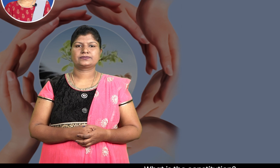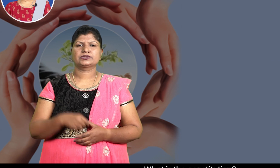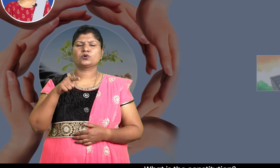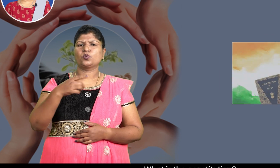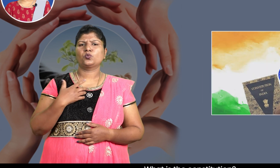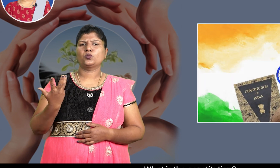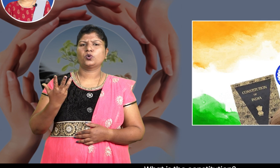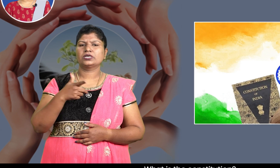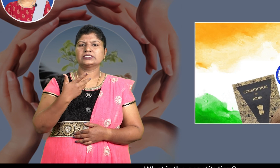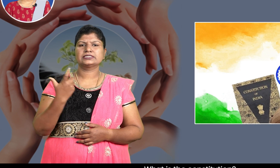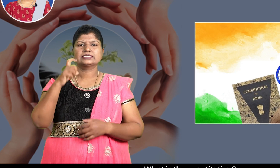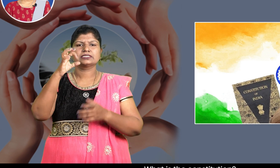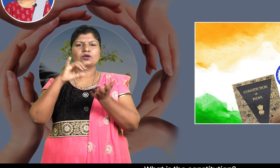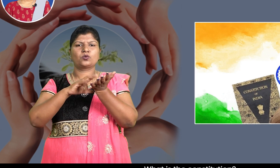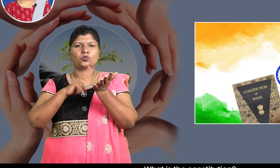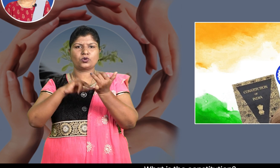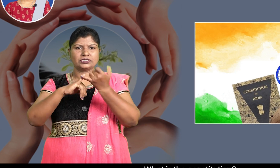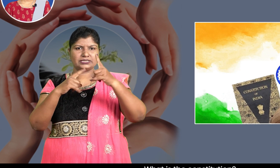What is the Constitution?